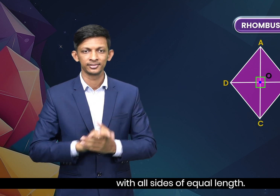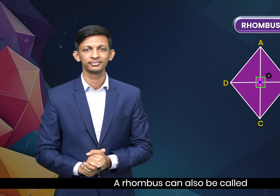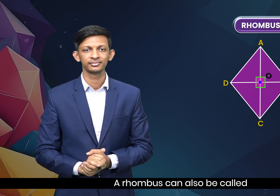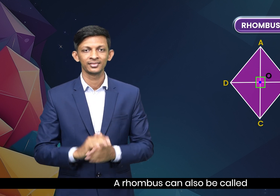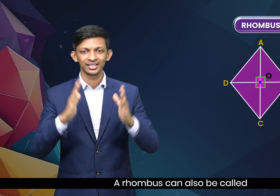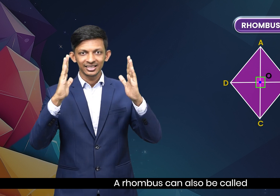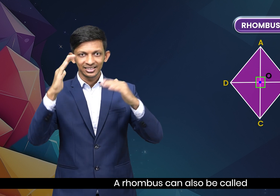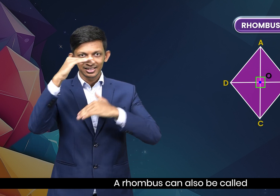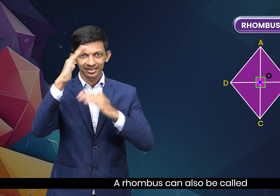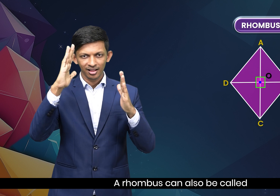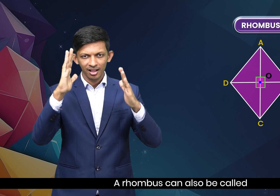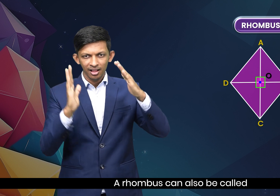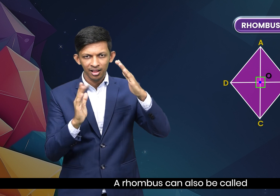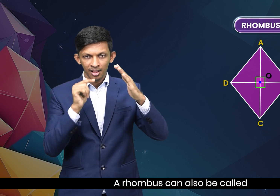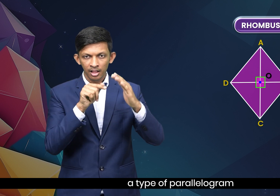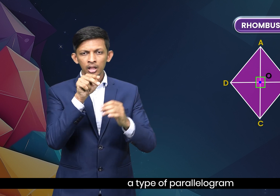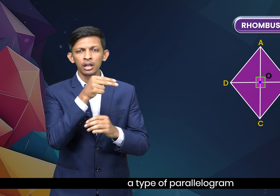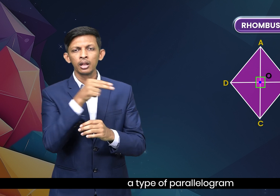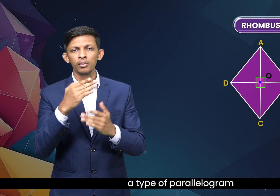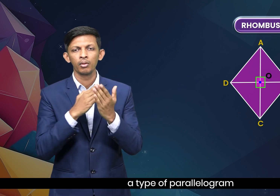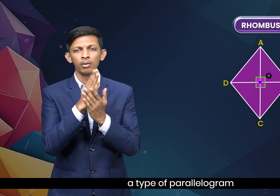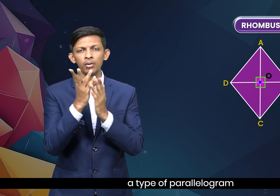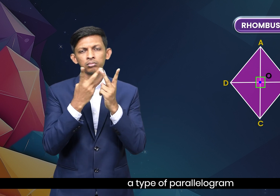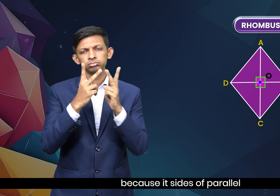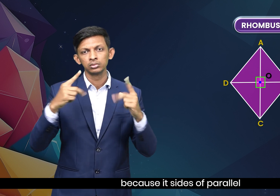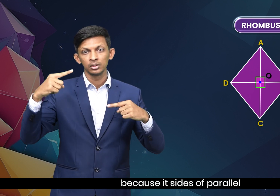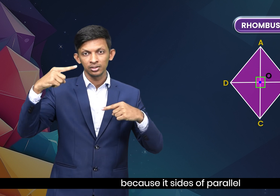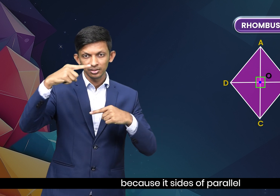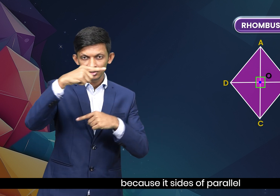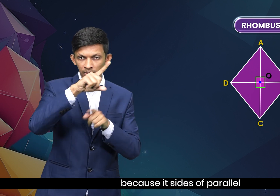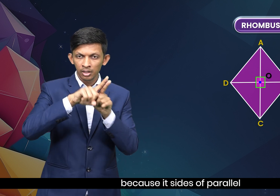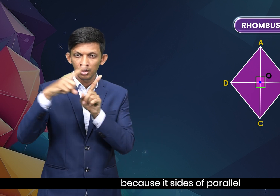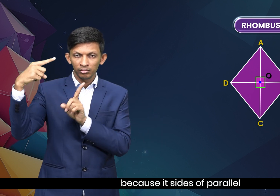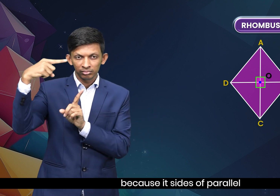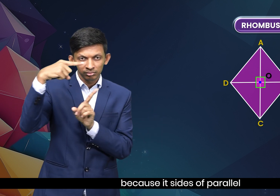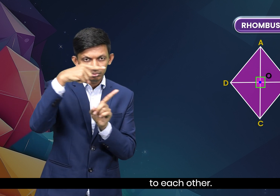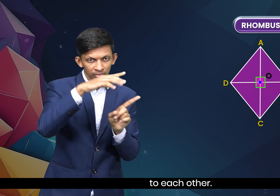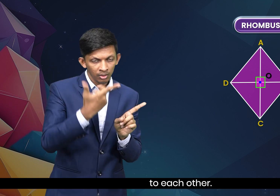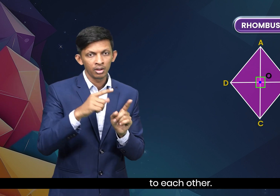A rhombus can also be called a type of parallelogram because its sides are parallel to each other.